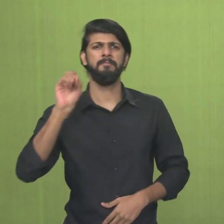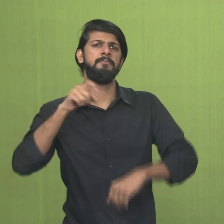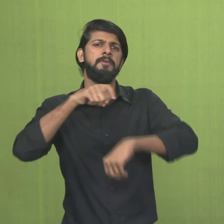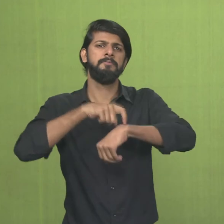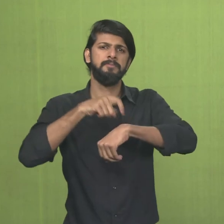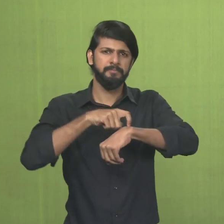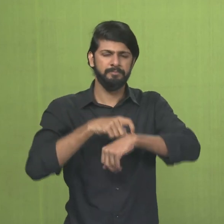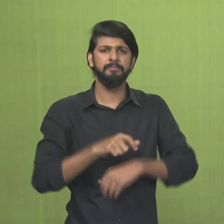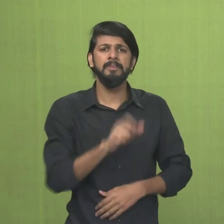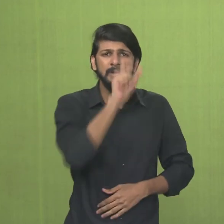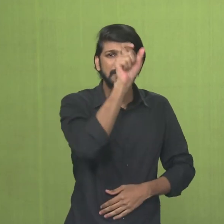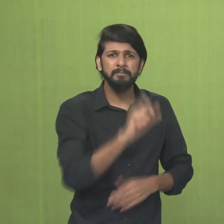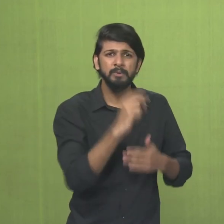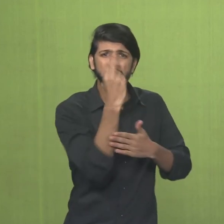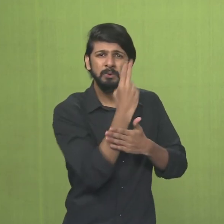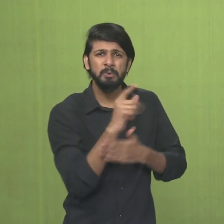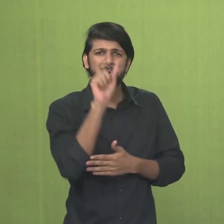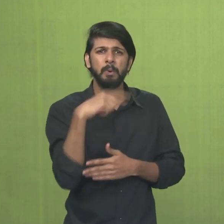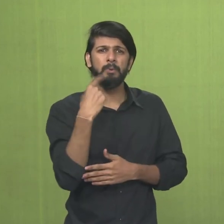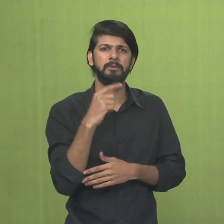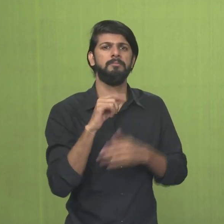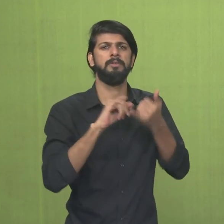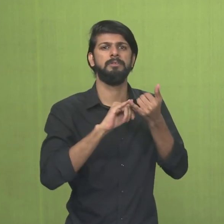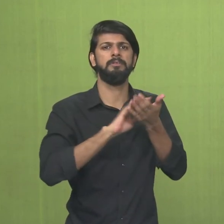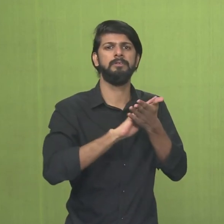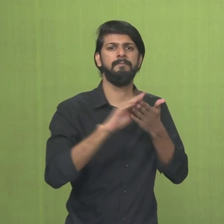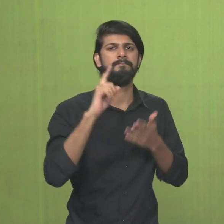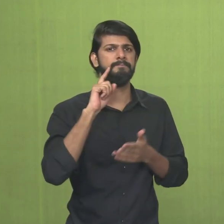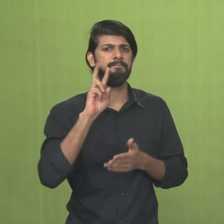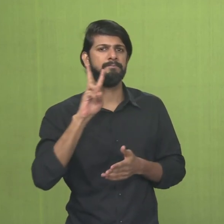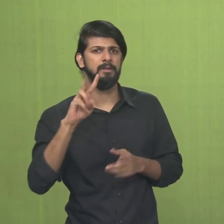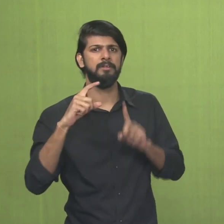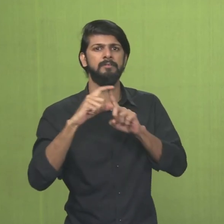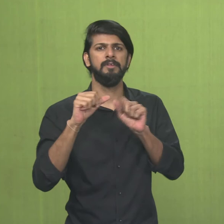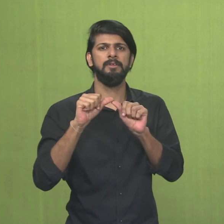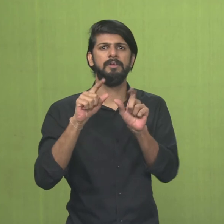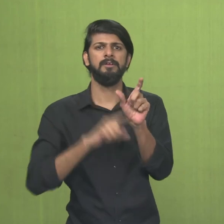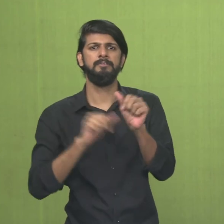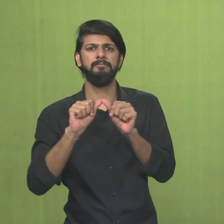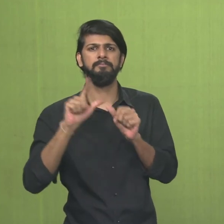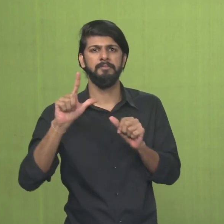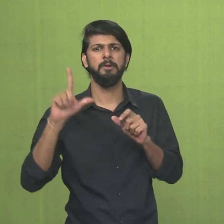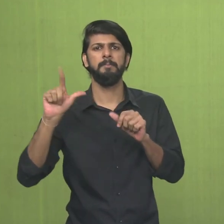This was made in 1850. The artist is Shiv Dayal